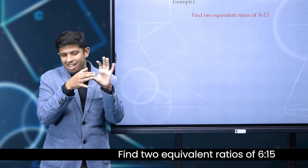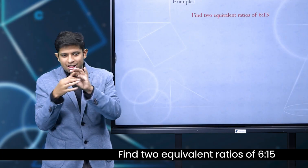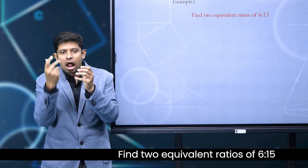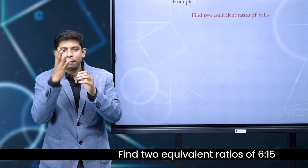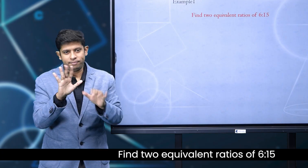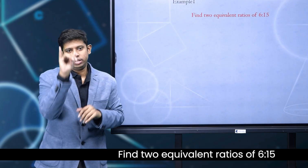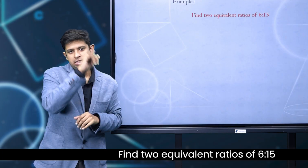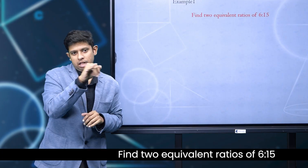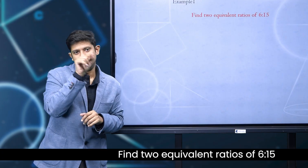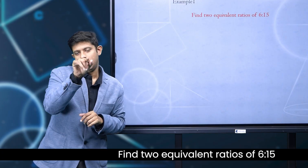15.